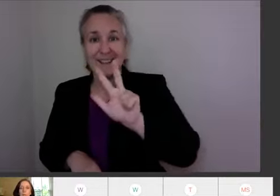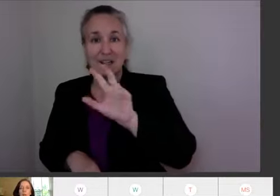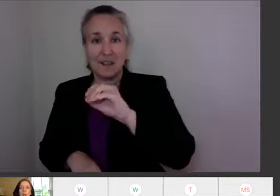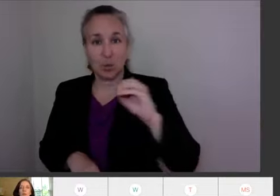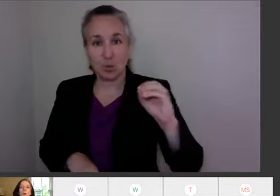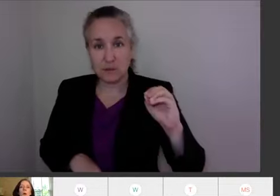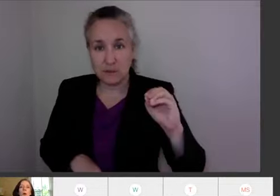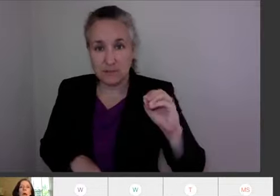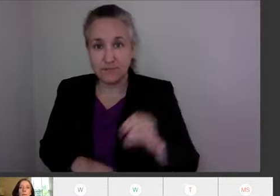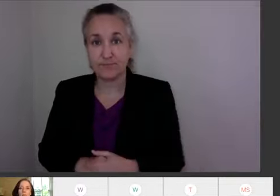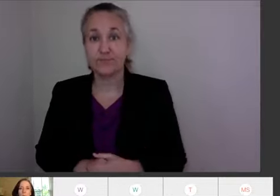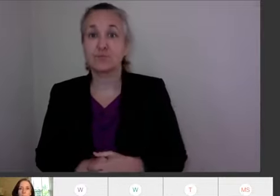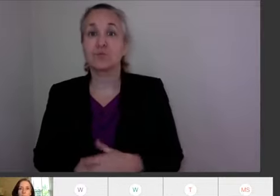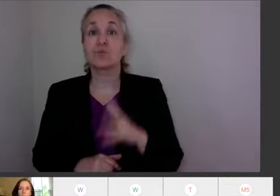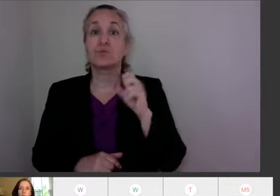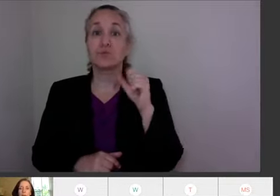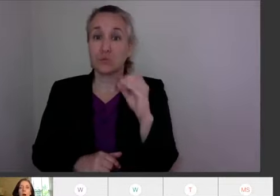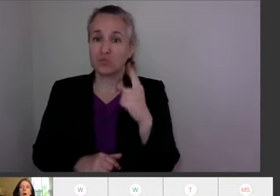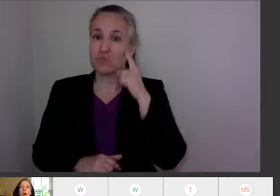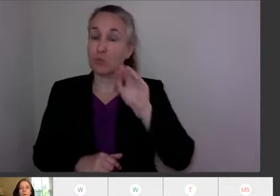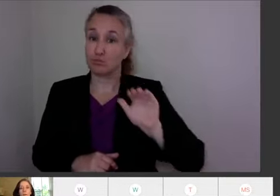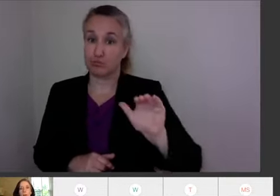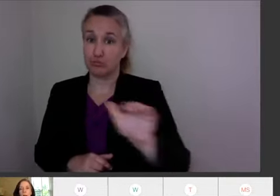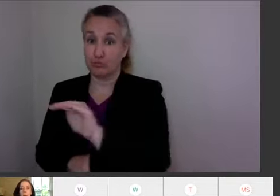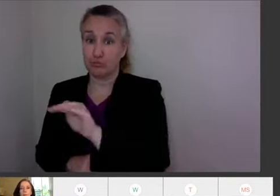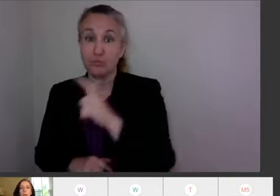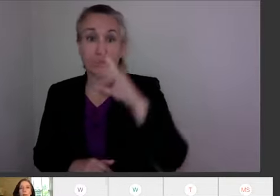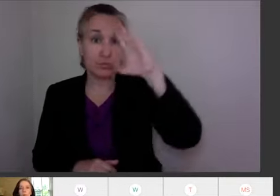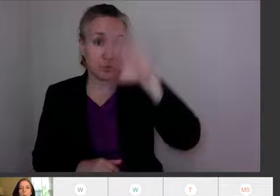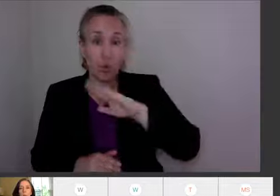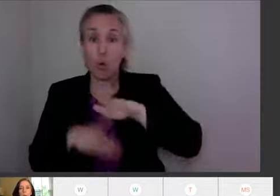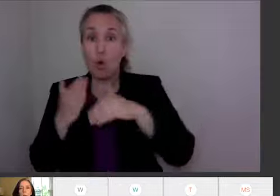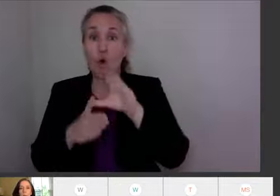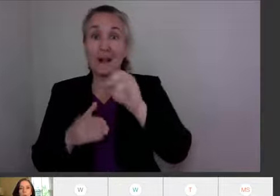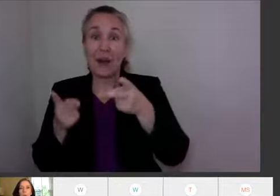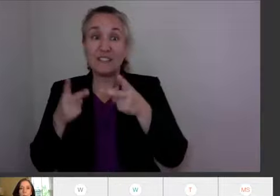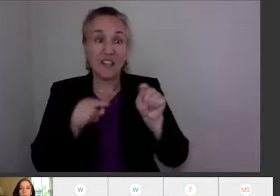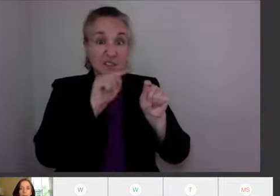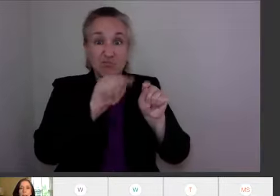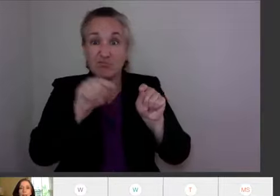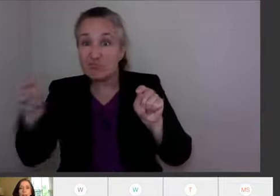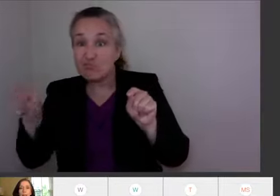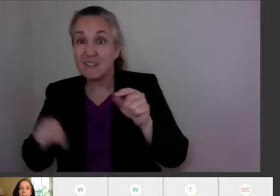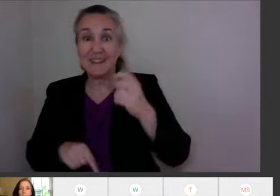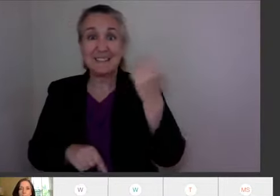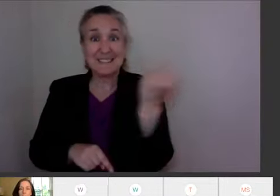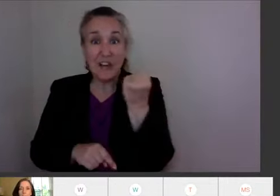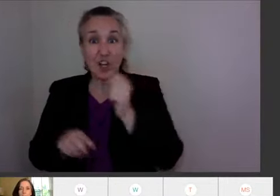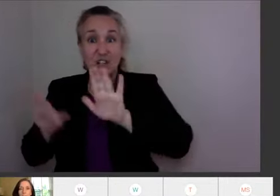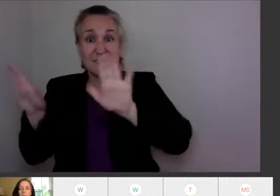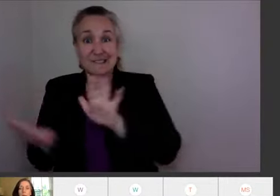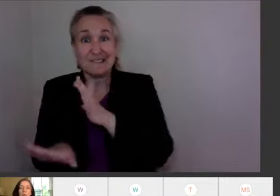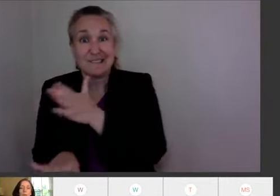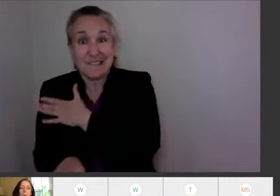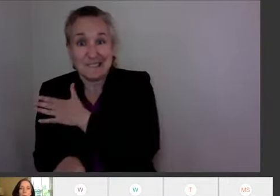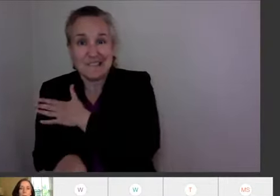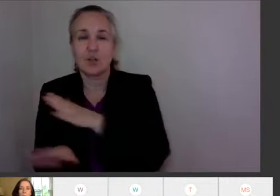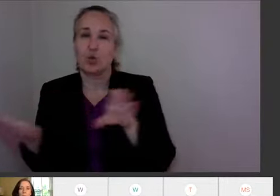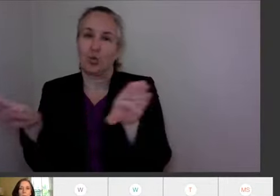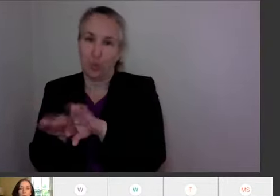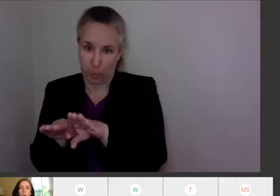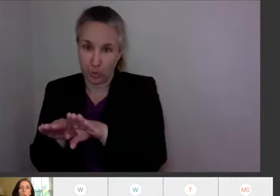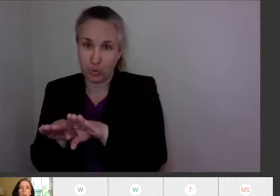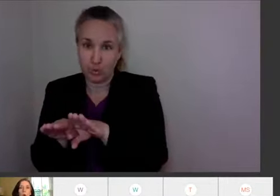610-631-3000. So as a reminder, all of our county sites will be closed on Saturday and Sunday. The